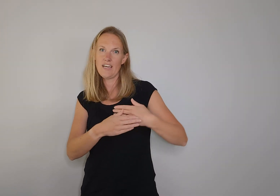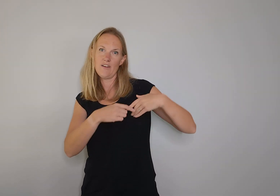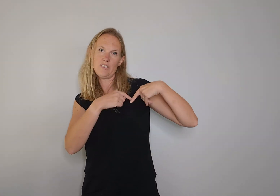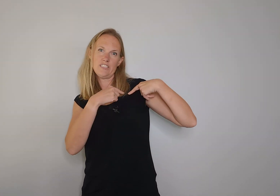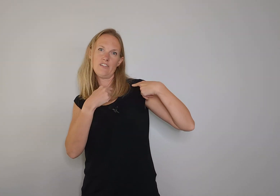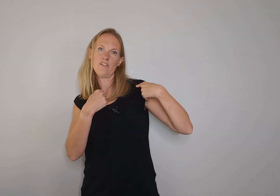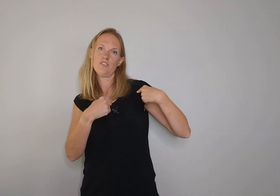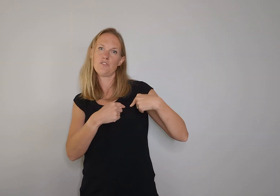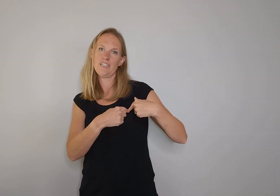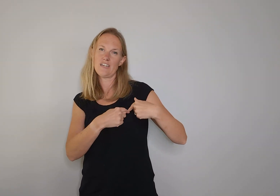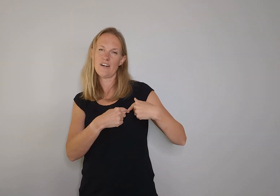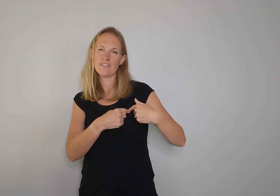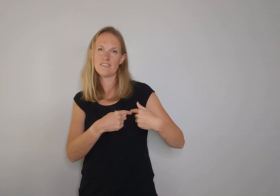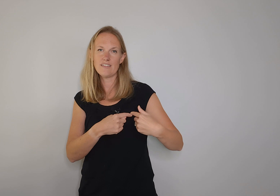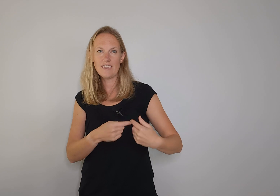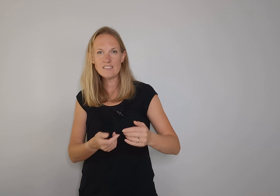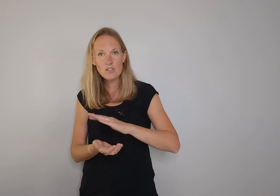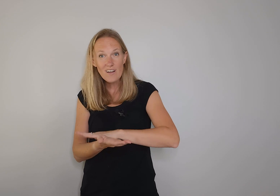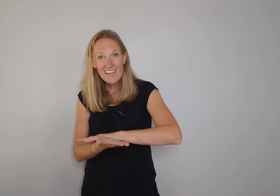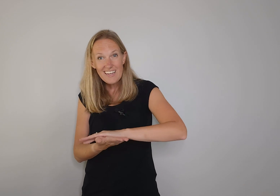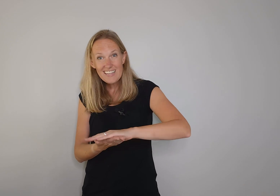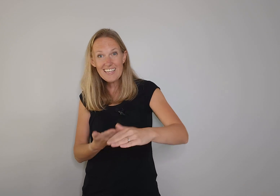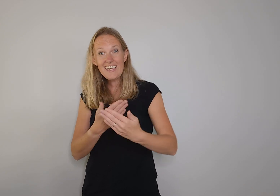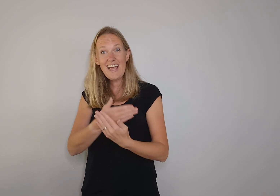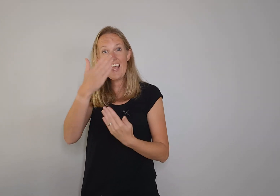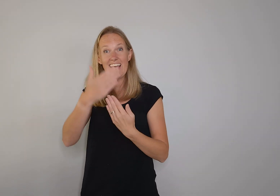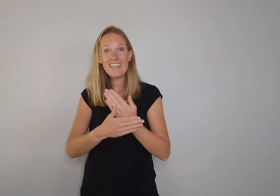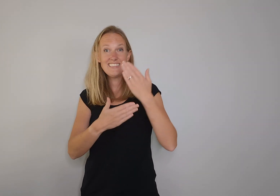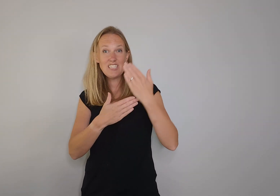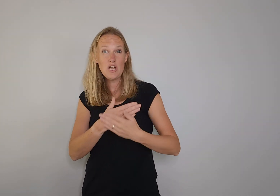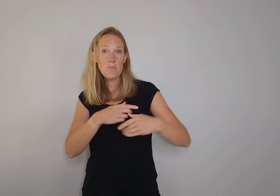again. We're just going to go straight to heart. Okay, so clean hands,